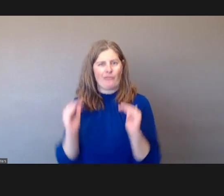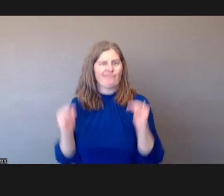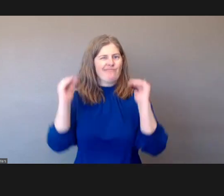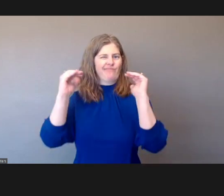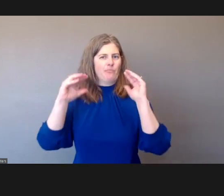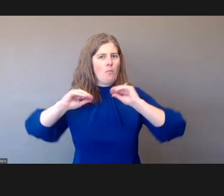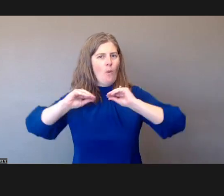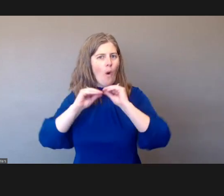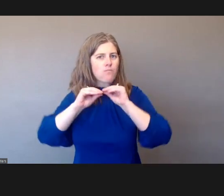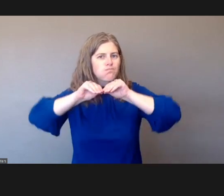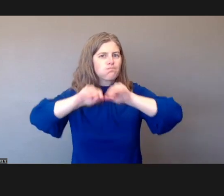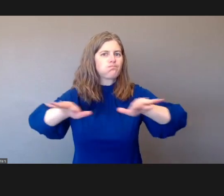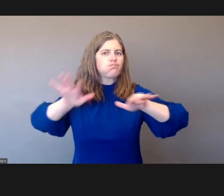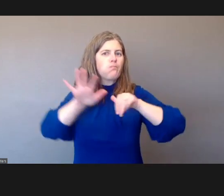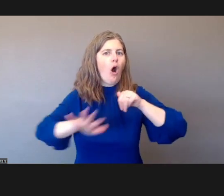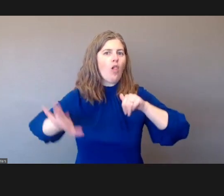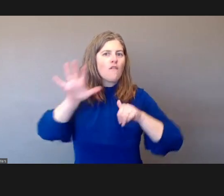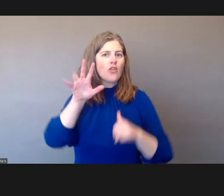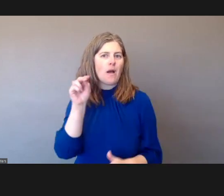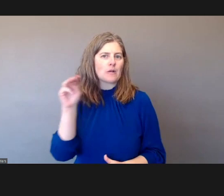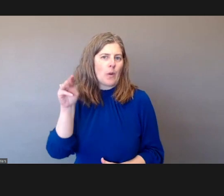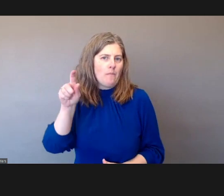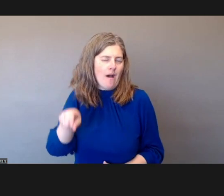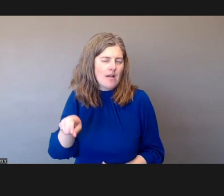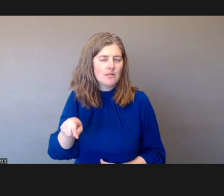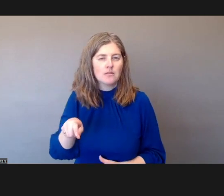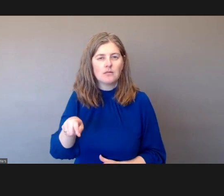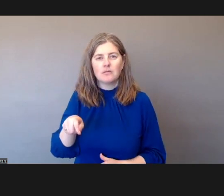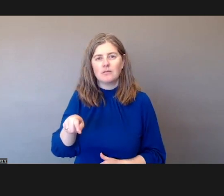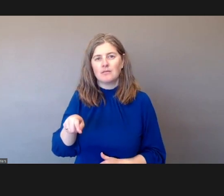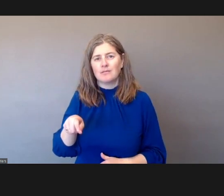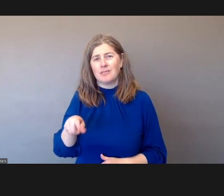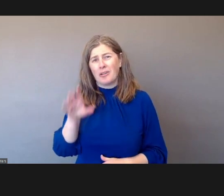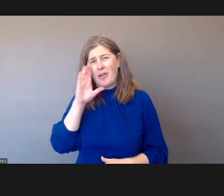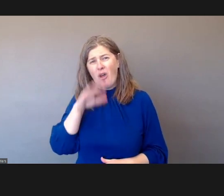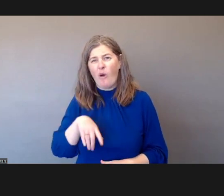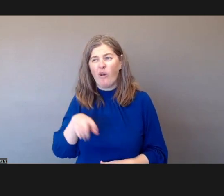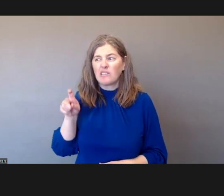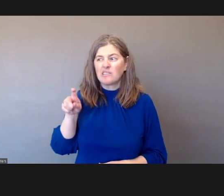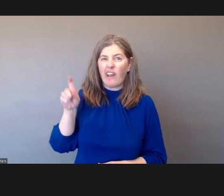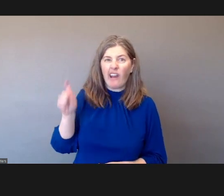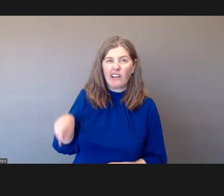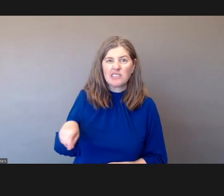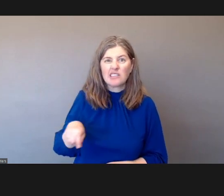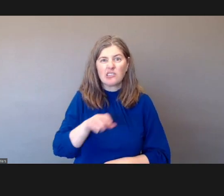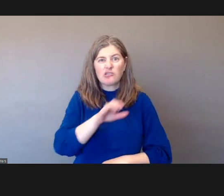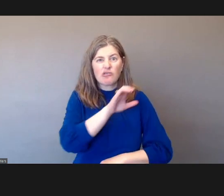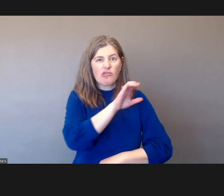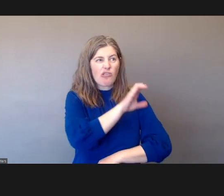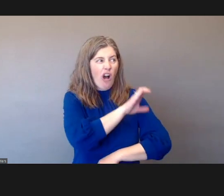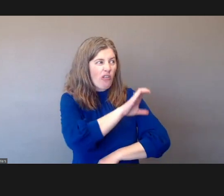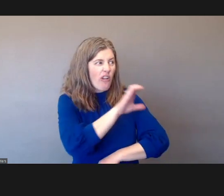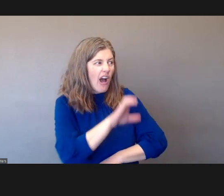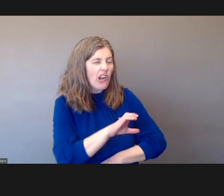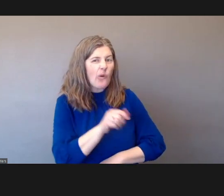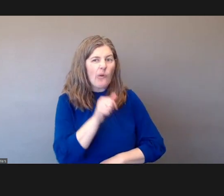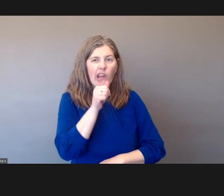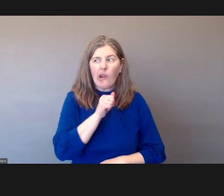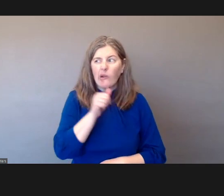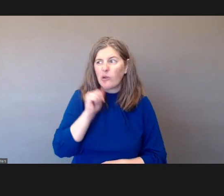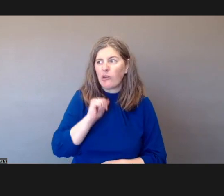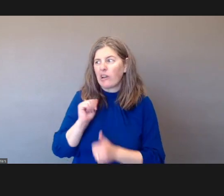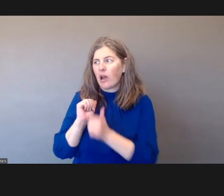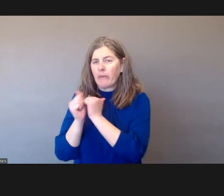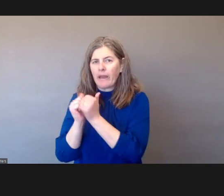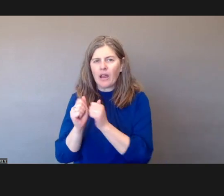extend that more broadly. It's one thing to compete with Texas or Colorado or Arizona for nurses. It's another